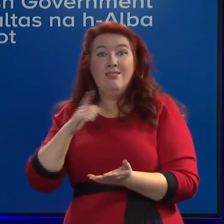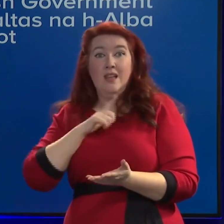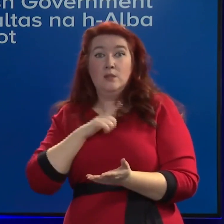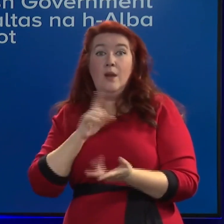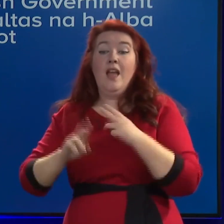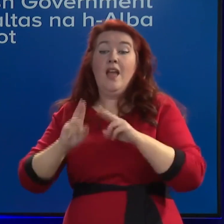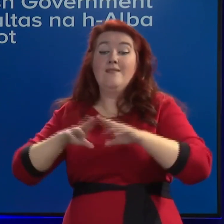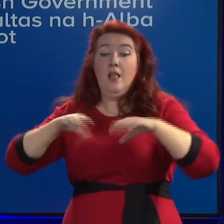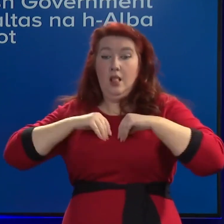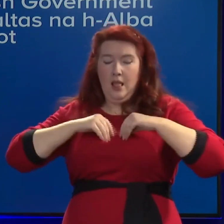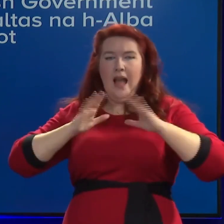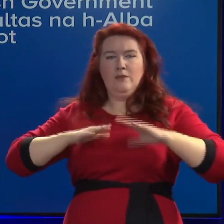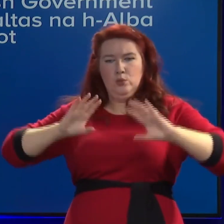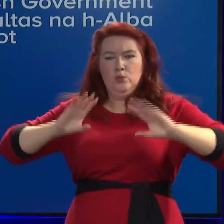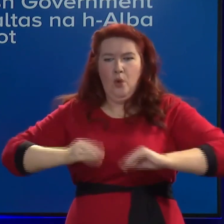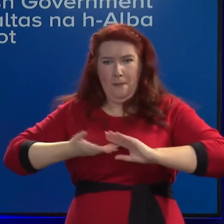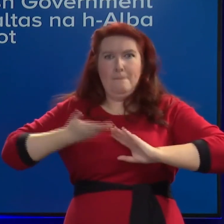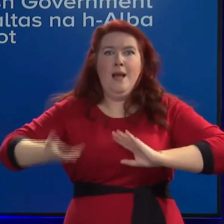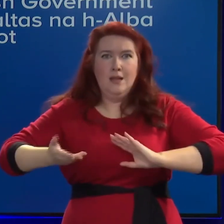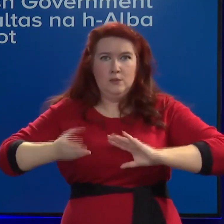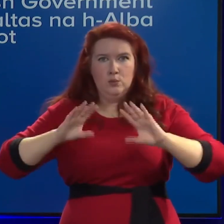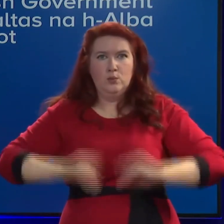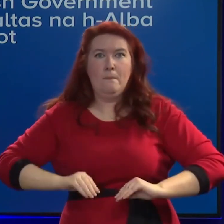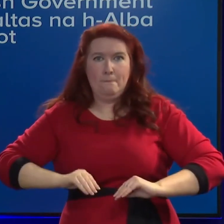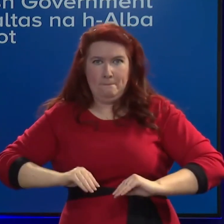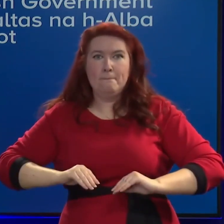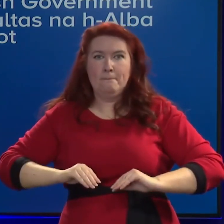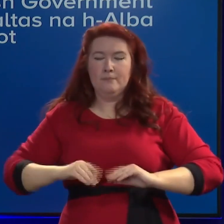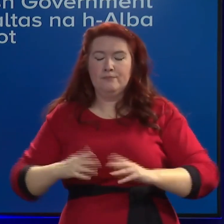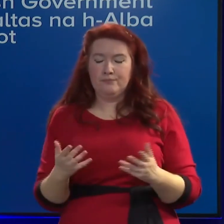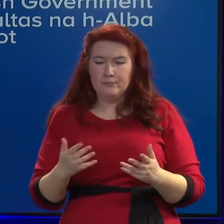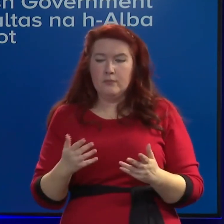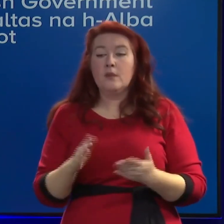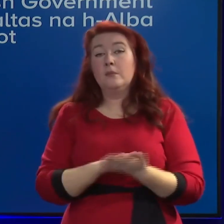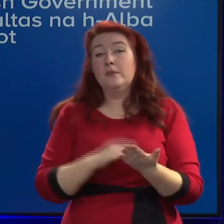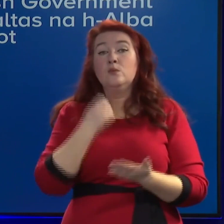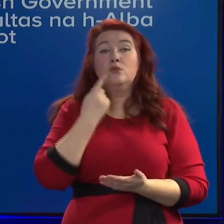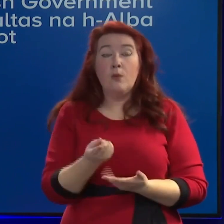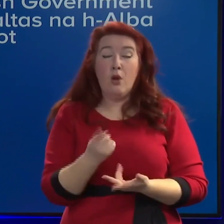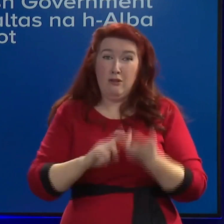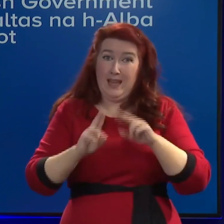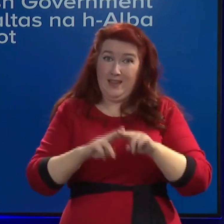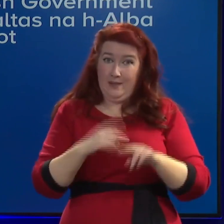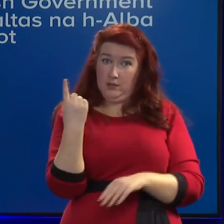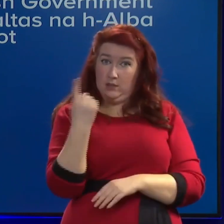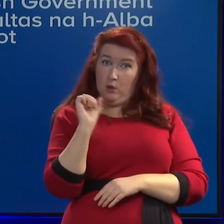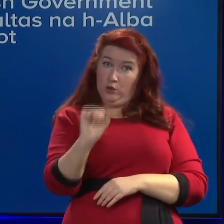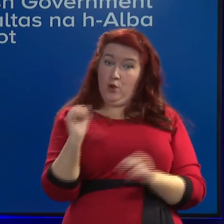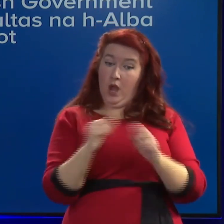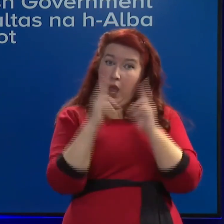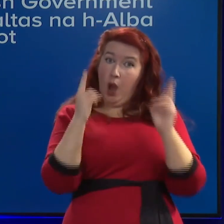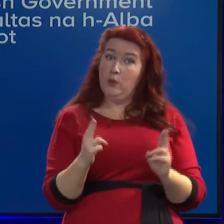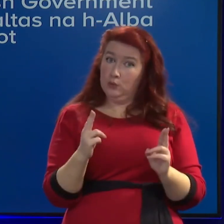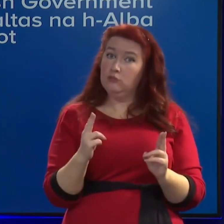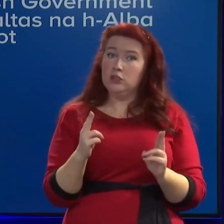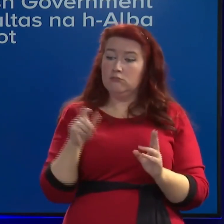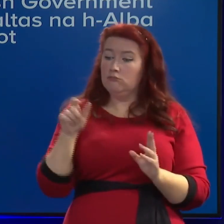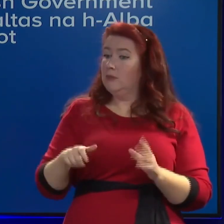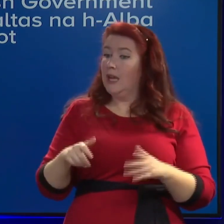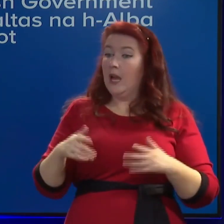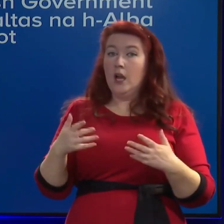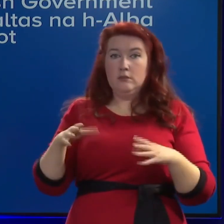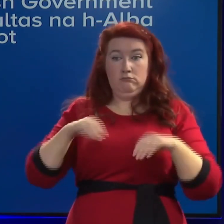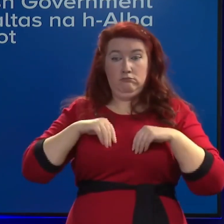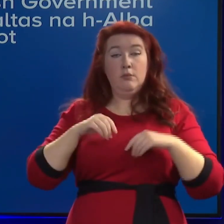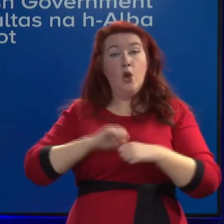transmission chains. Therefore, from tomorrow, our advice will be that all household contacts of any confirmed COVID